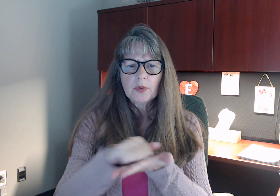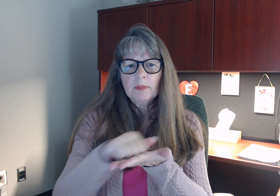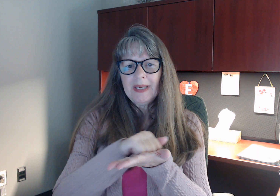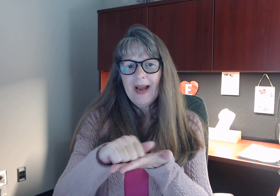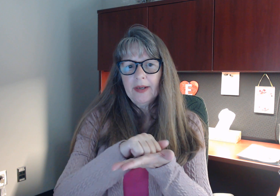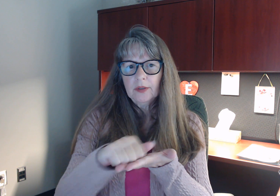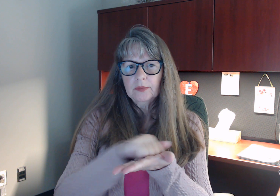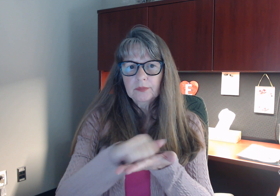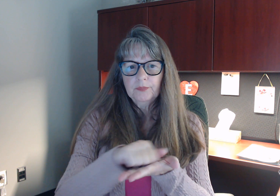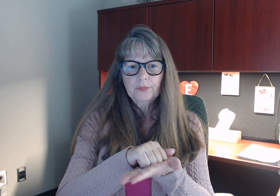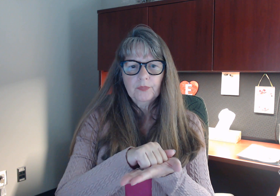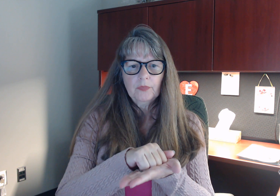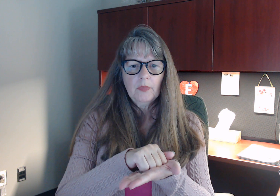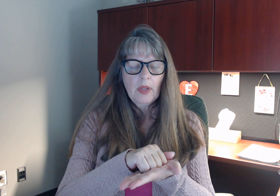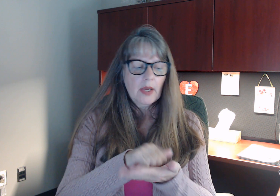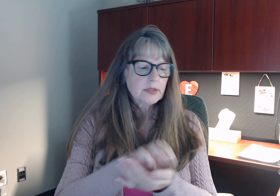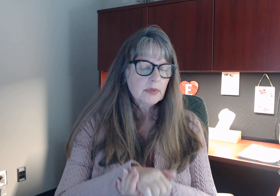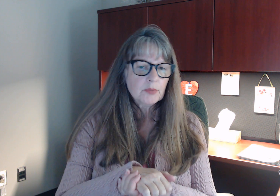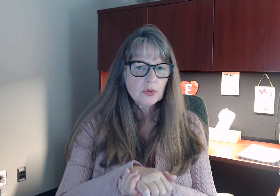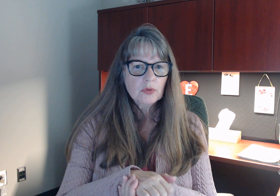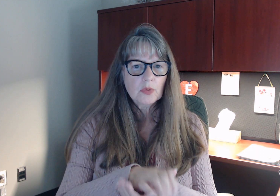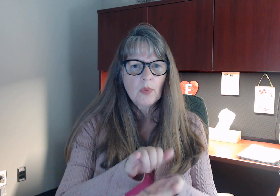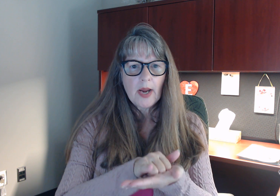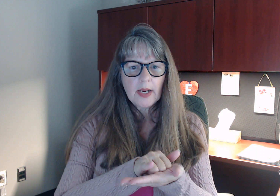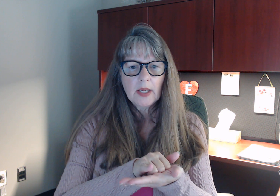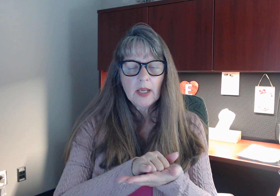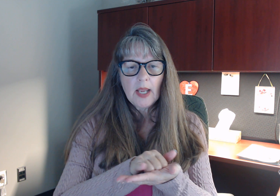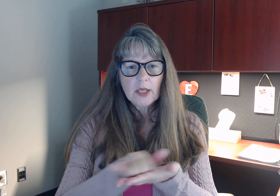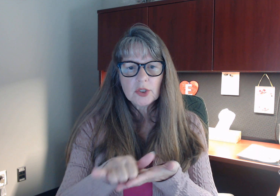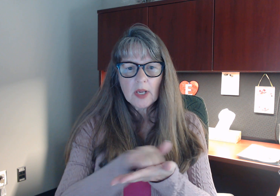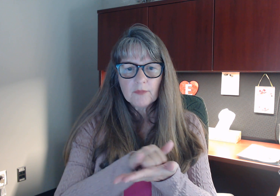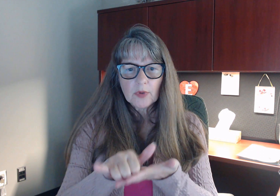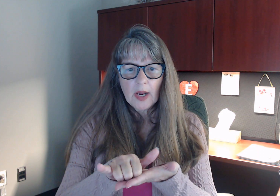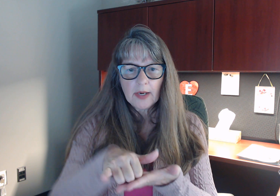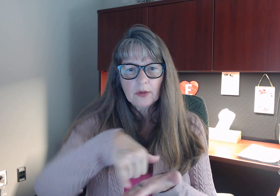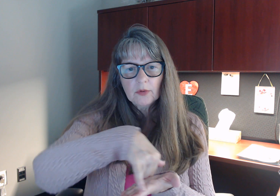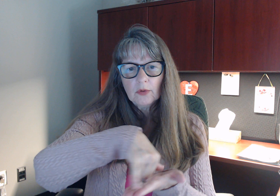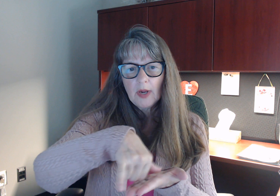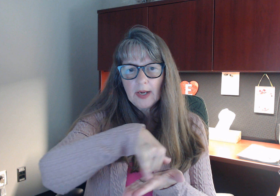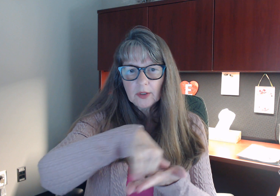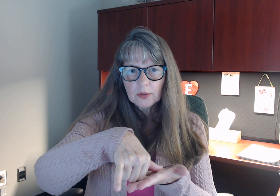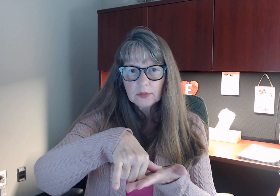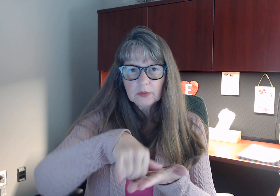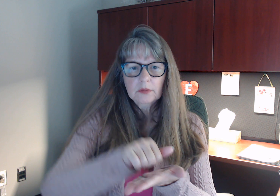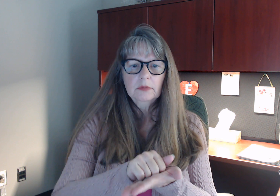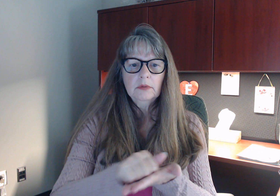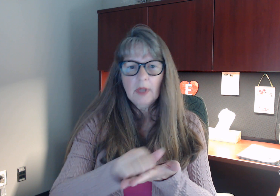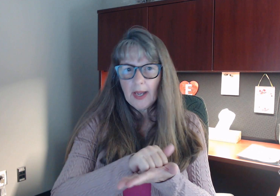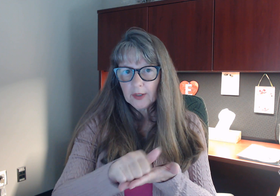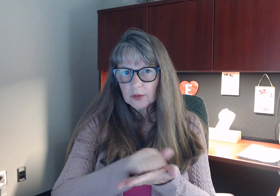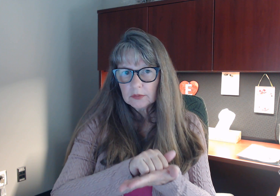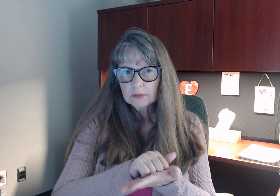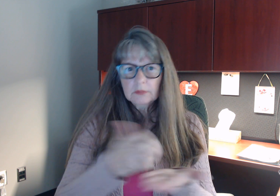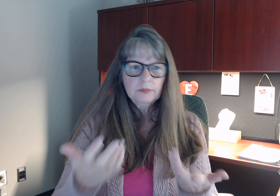can be iron. Sometimes you use a Y hand shape for iron or iron.